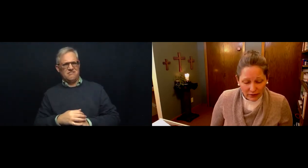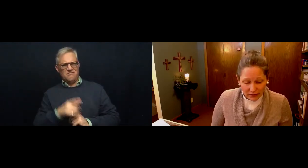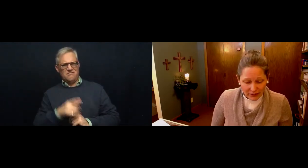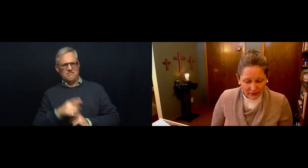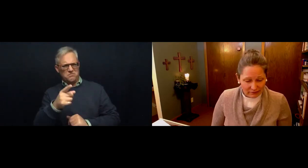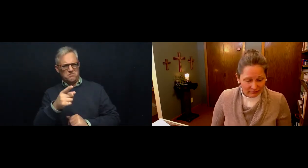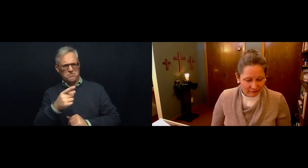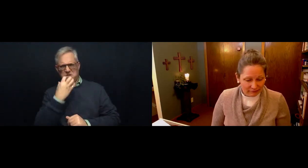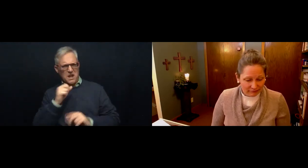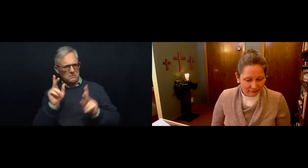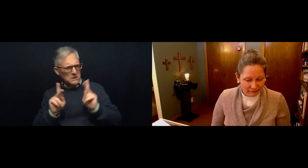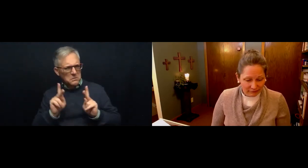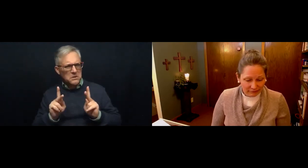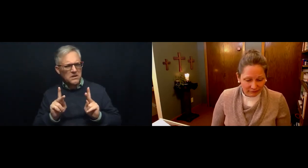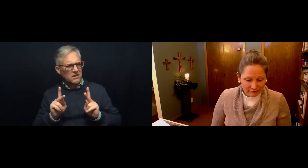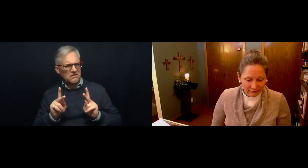for others.